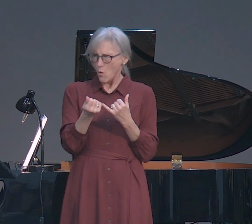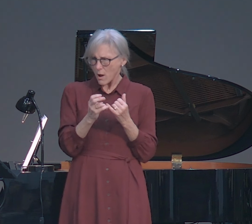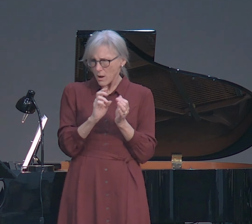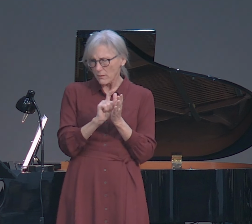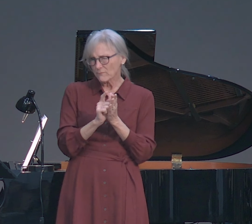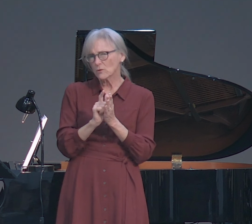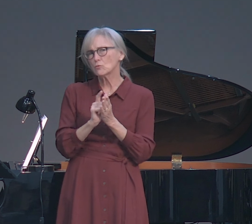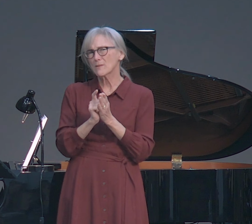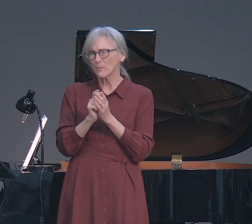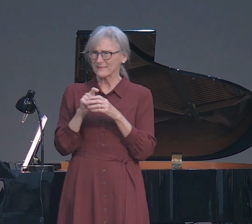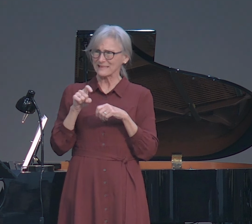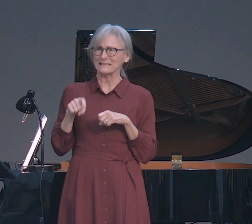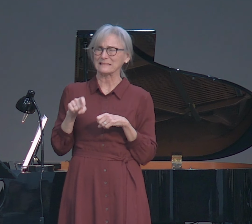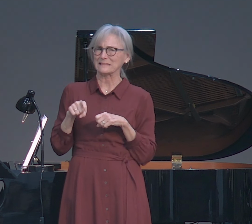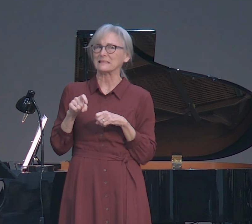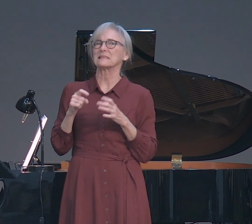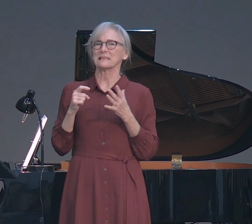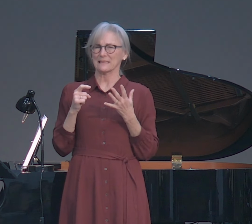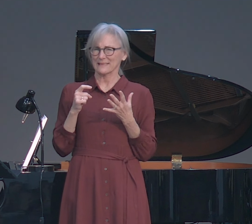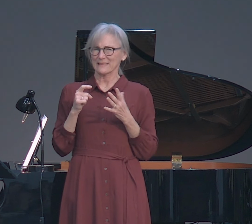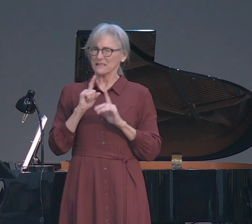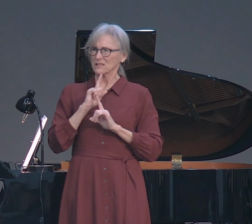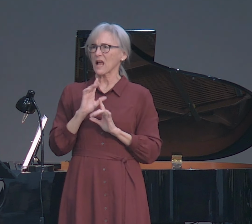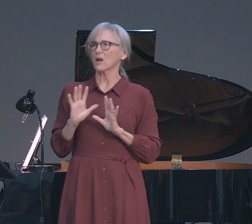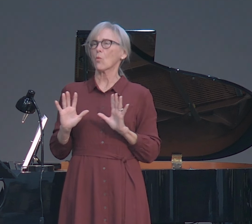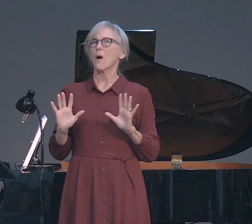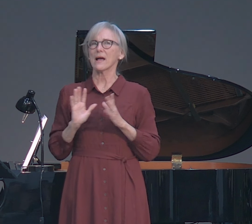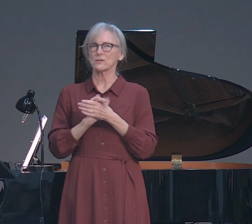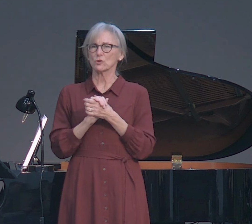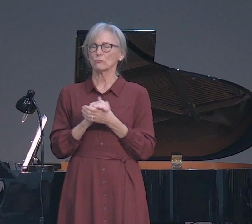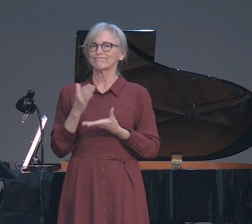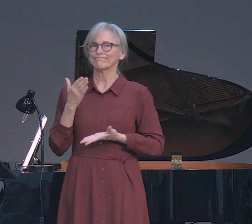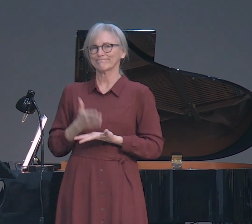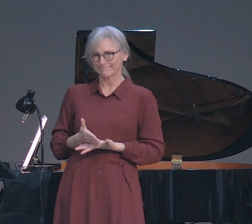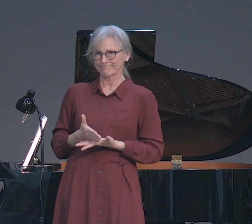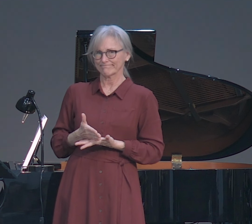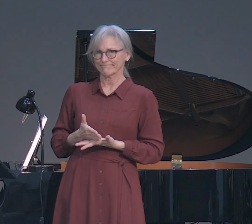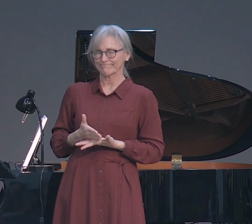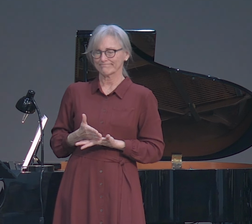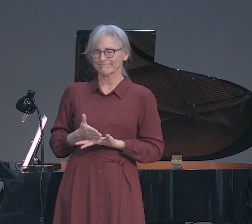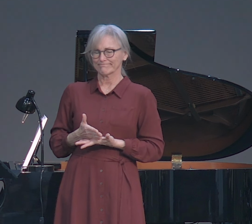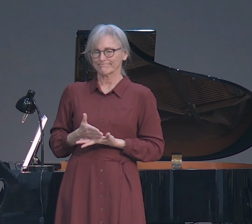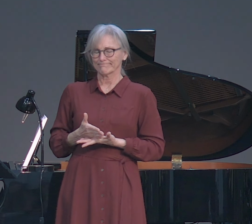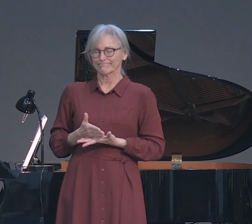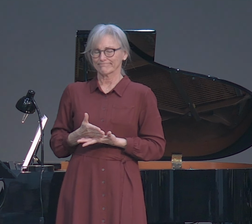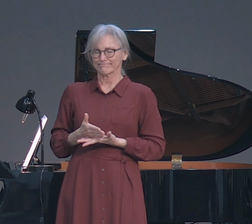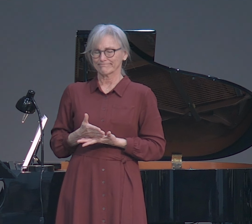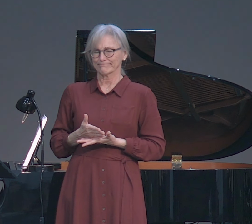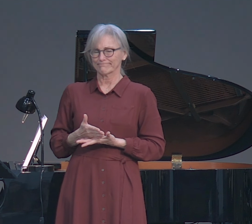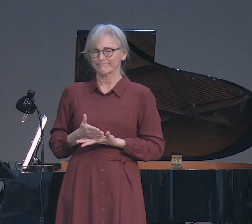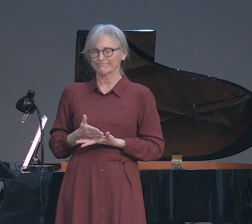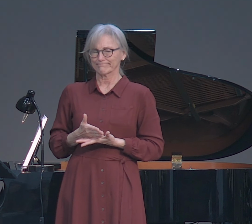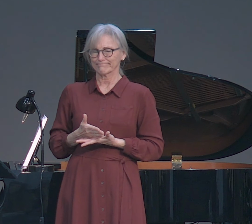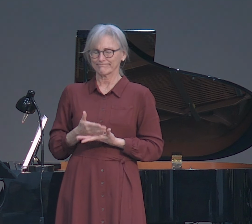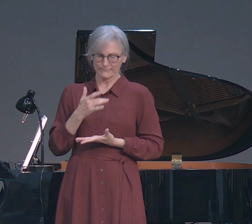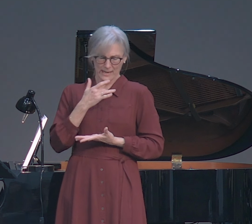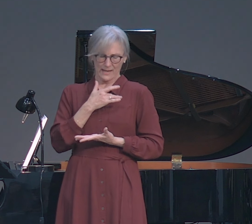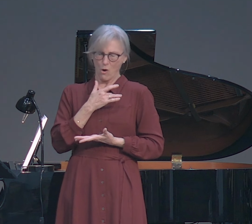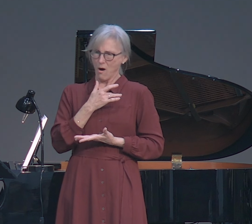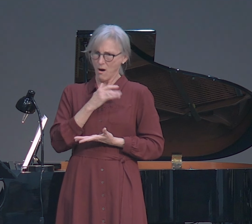moments in the quiet to just pause and scan the horizon of our